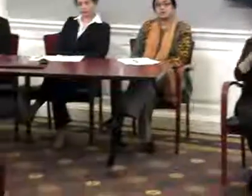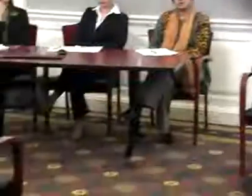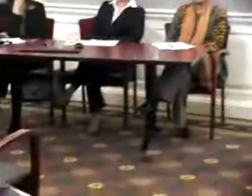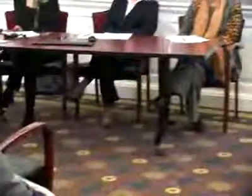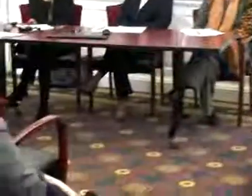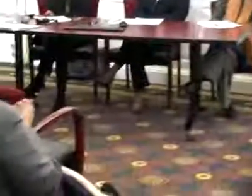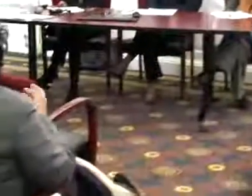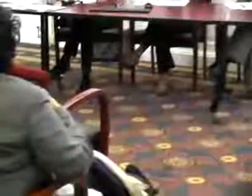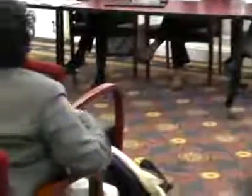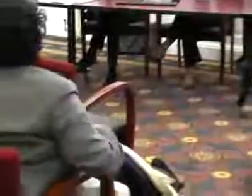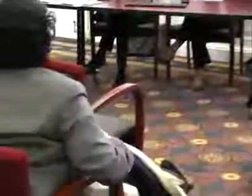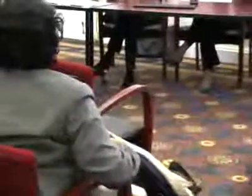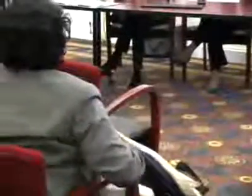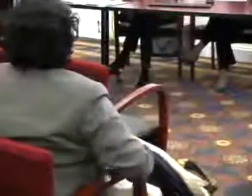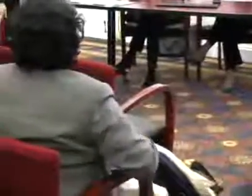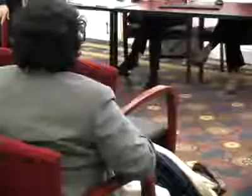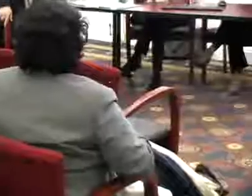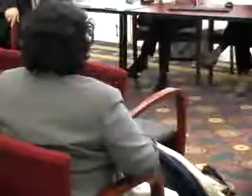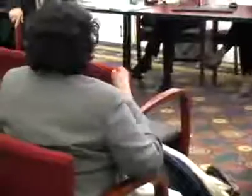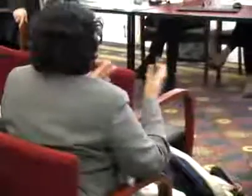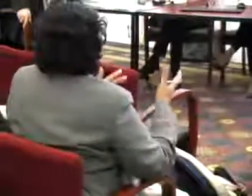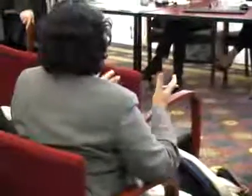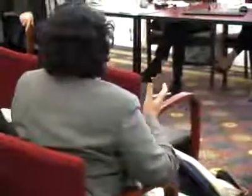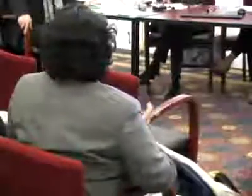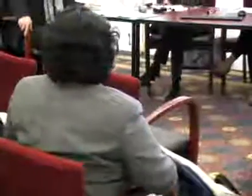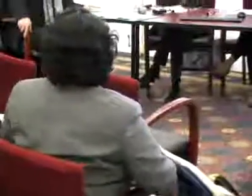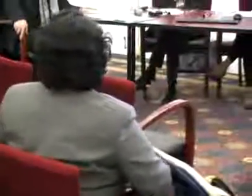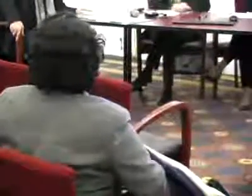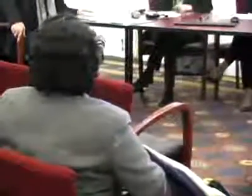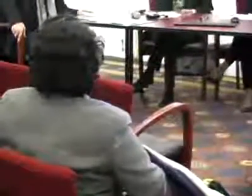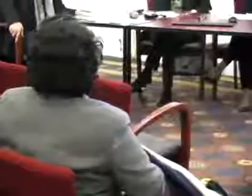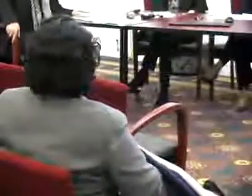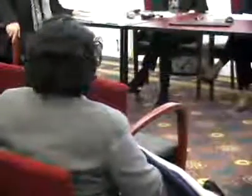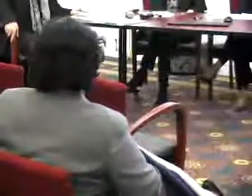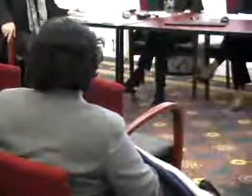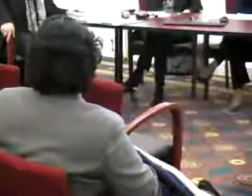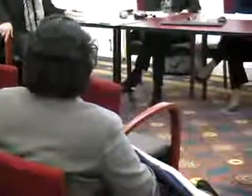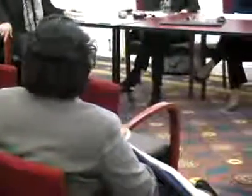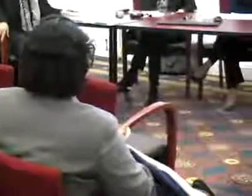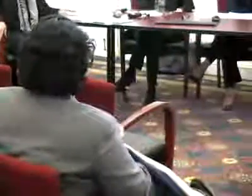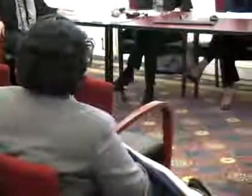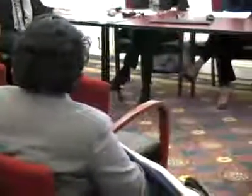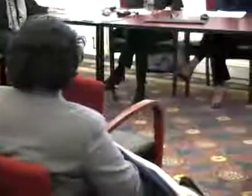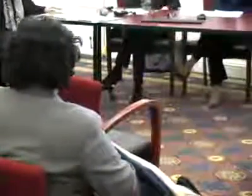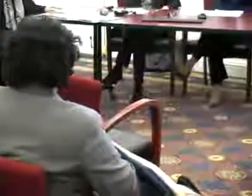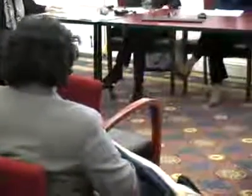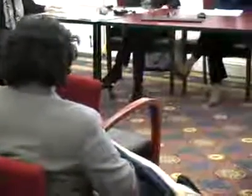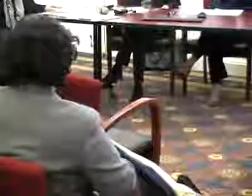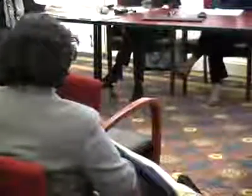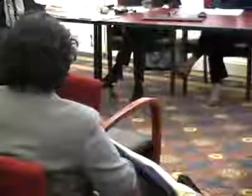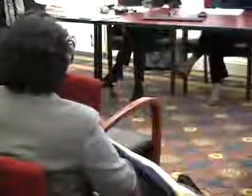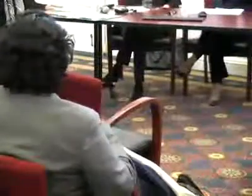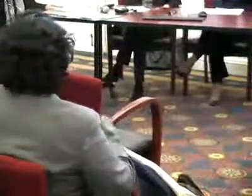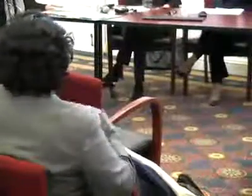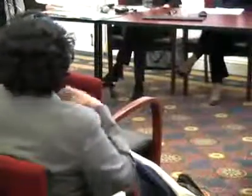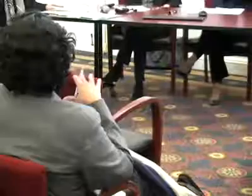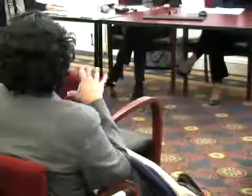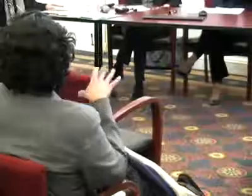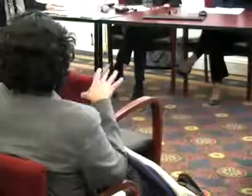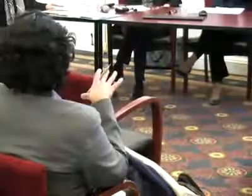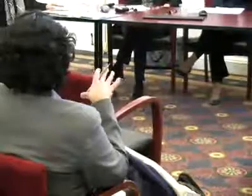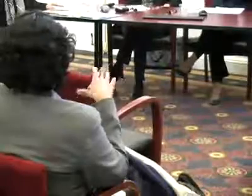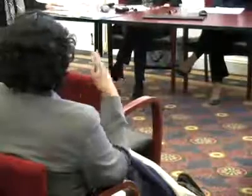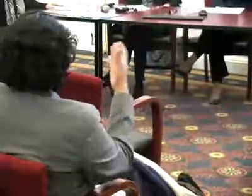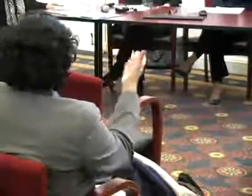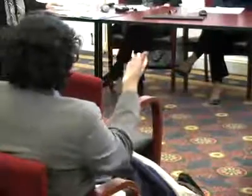name is Padmaja, and I'm at school and interested in the English to human rights and peace education. So I'm really very heartened